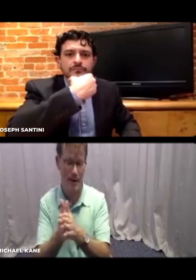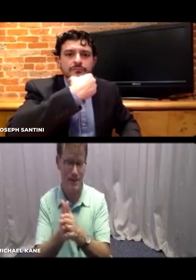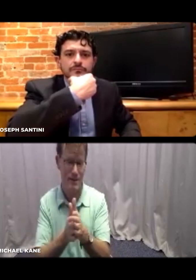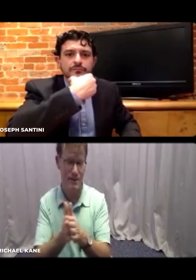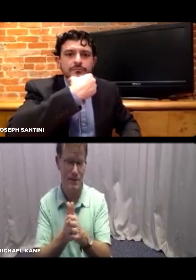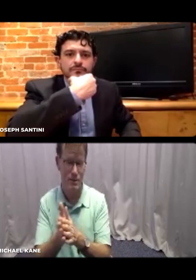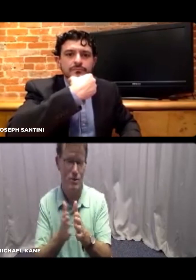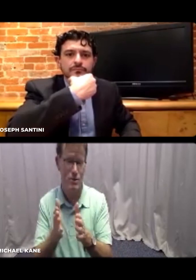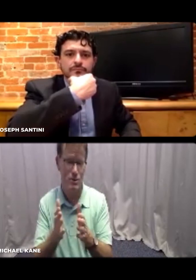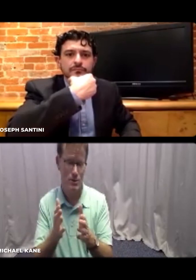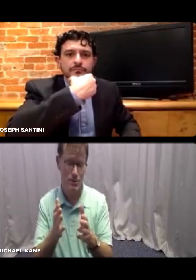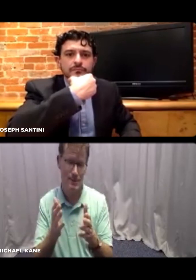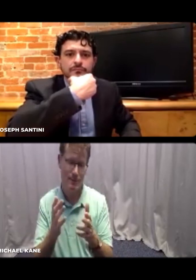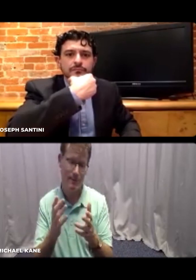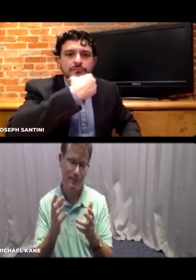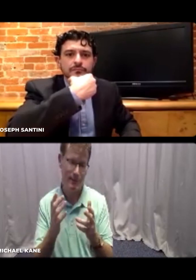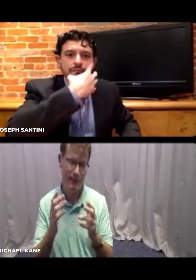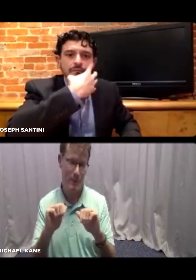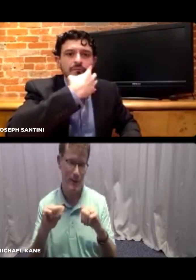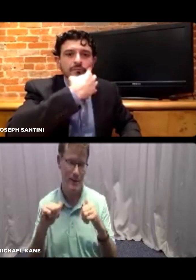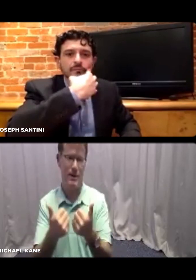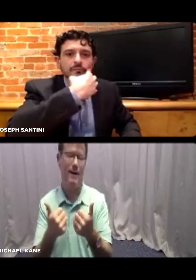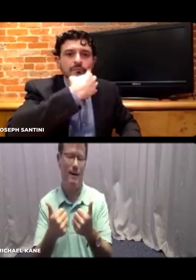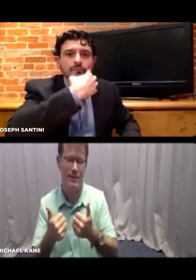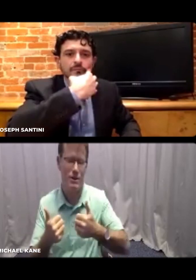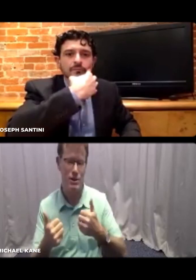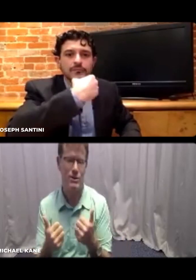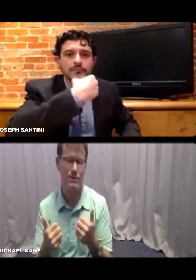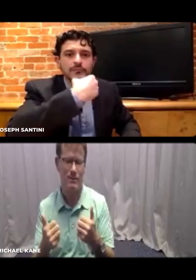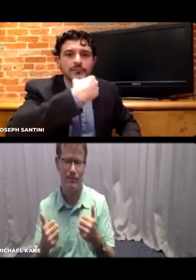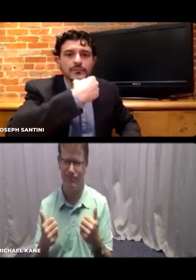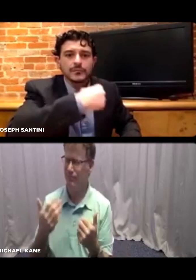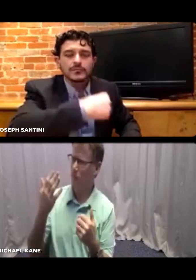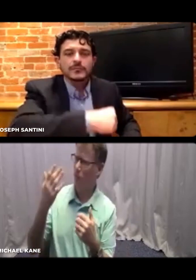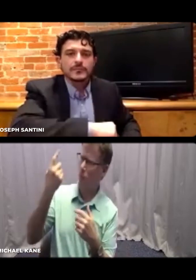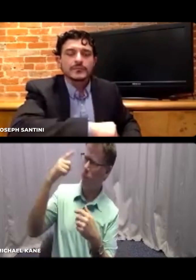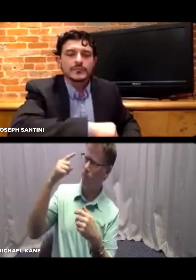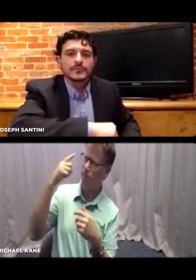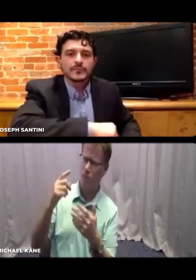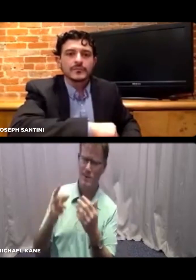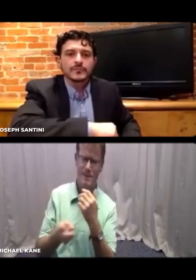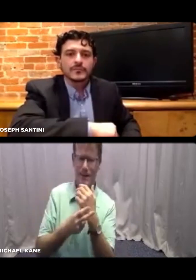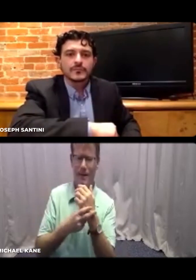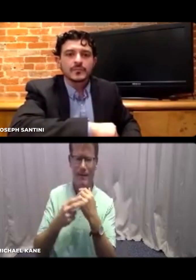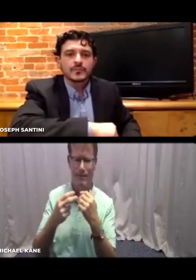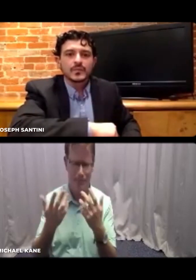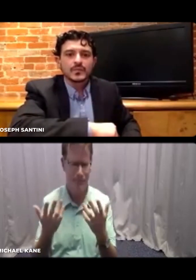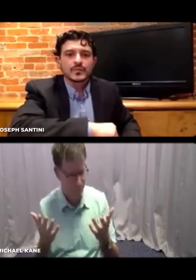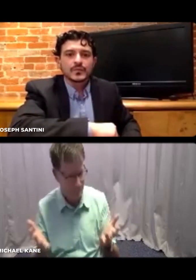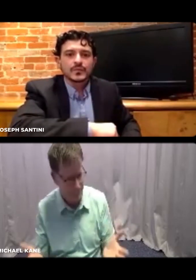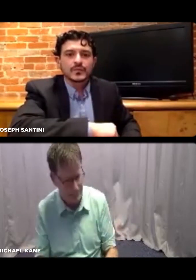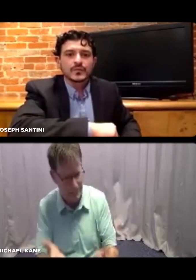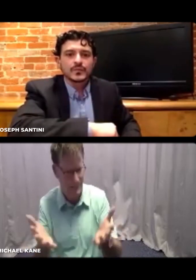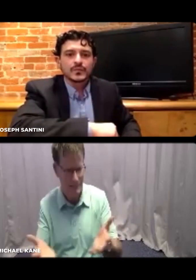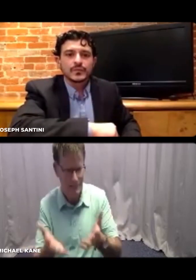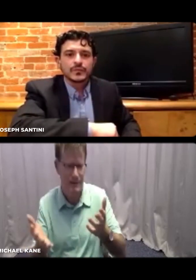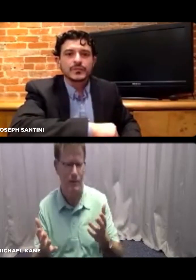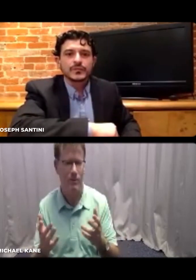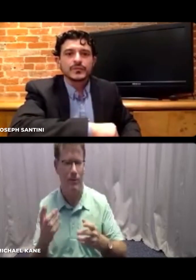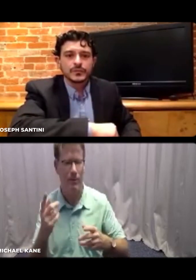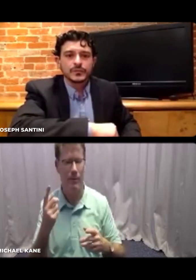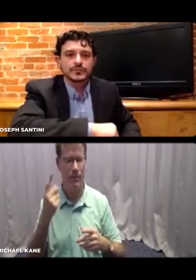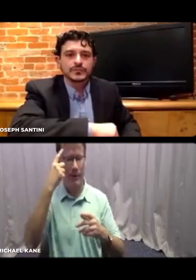And finding the motivation to do that can be challenging when you don't understand why you need to save